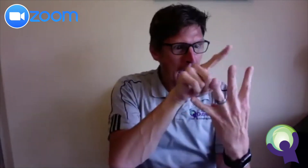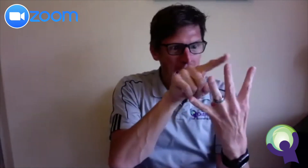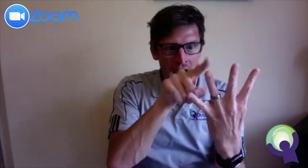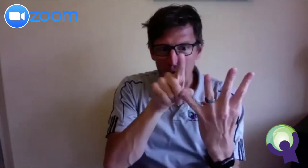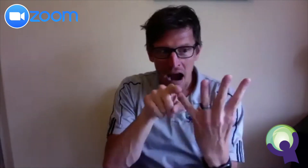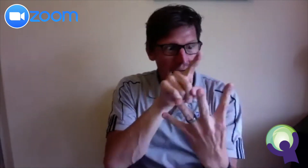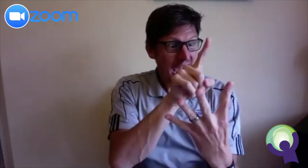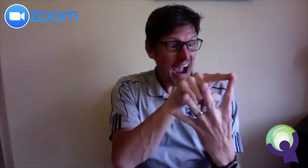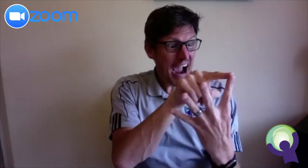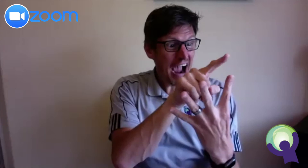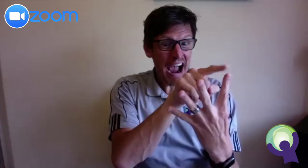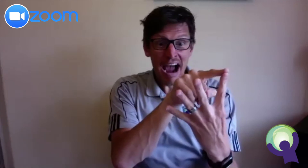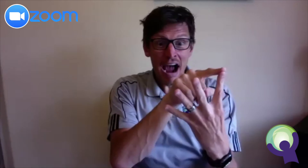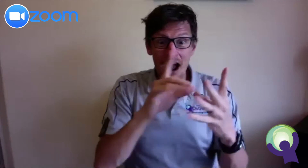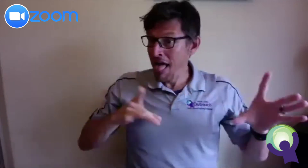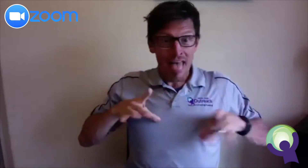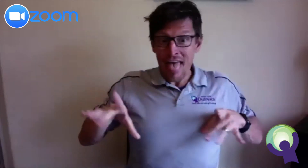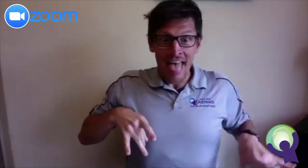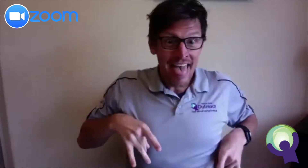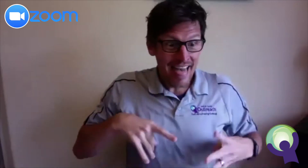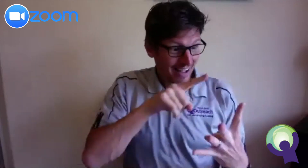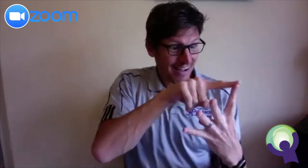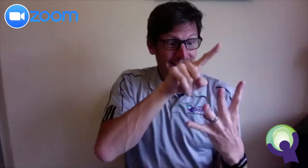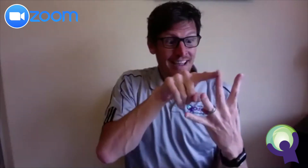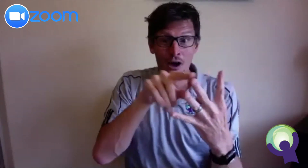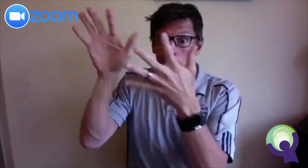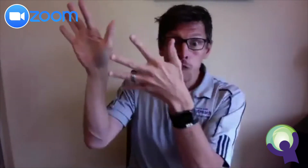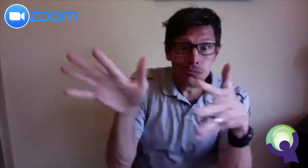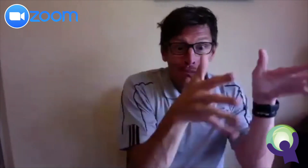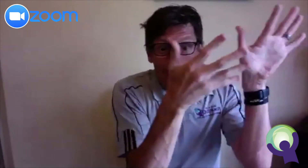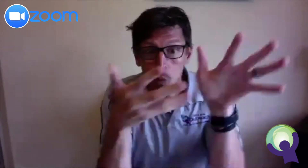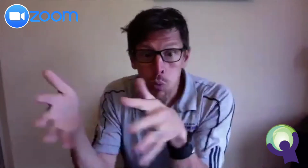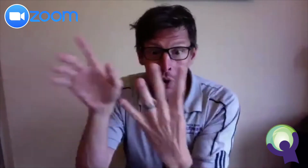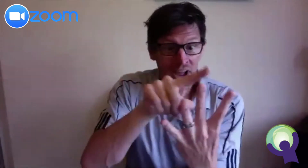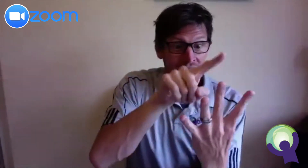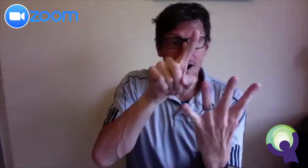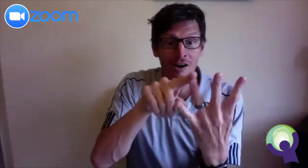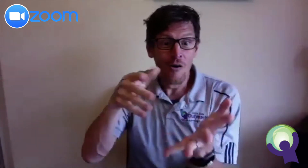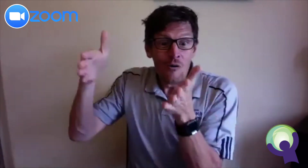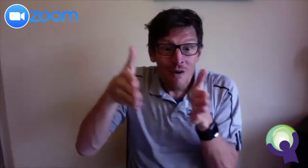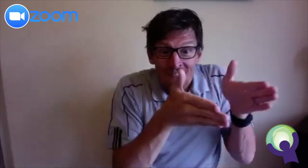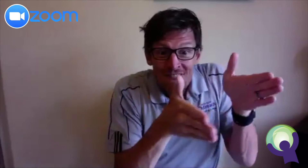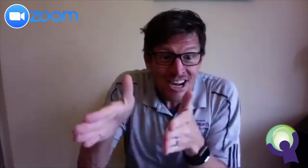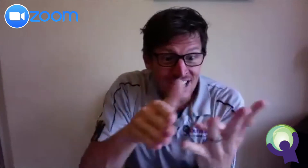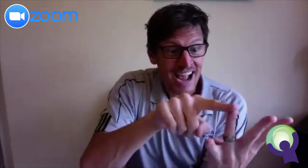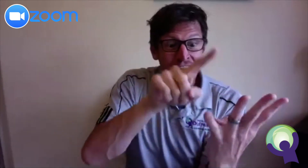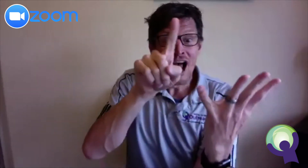"A buckthorn seed is strong," she decided. "So strong we don't plant it," agreed Gardener